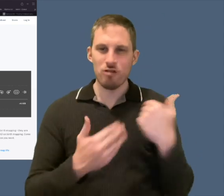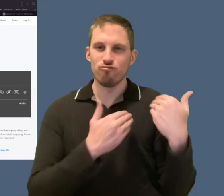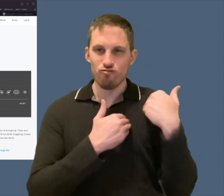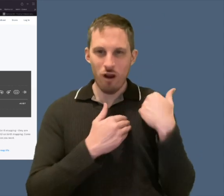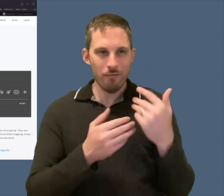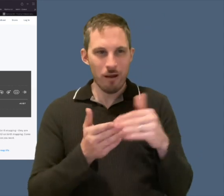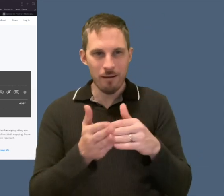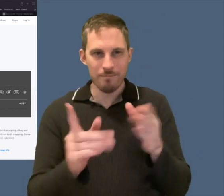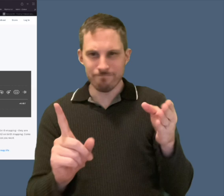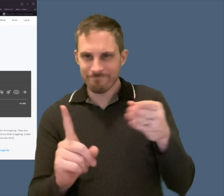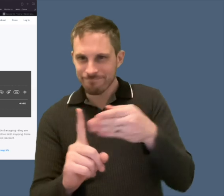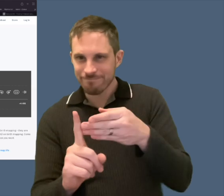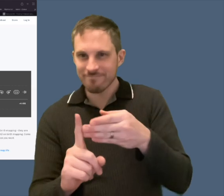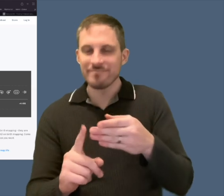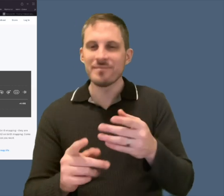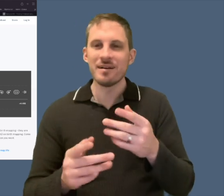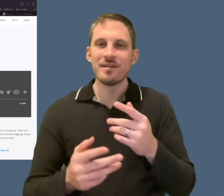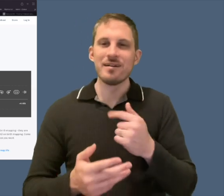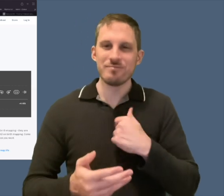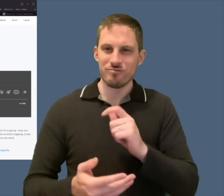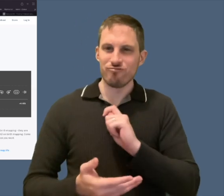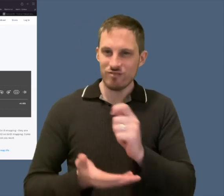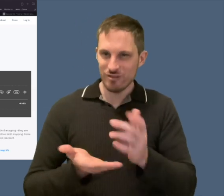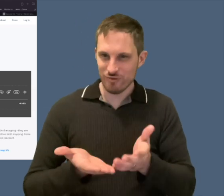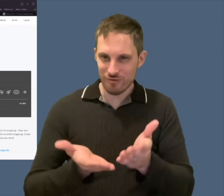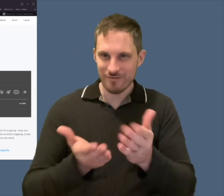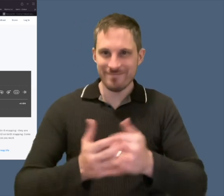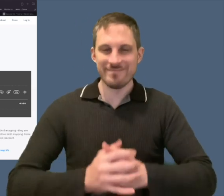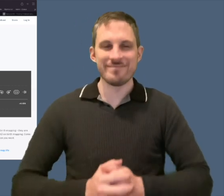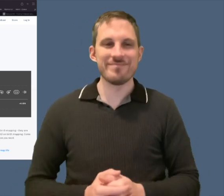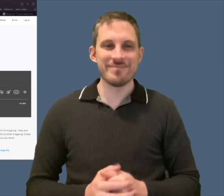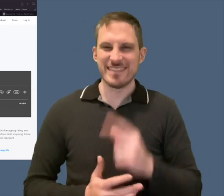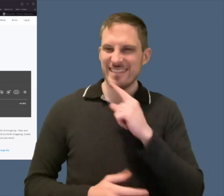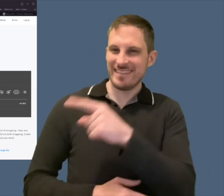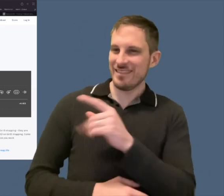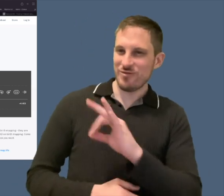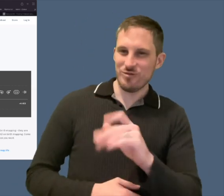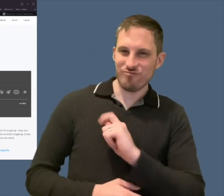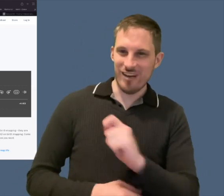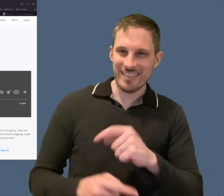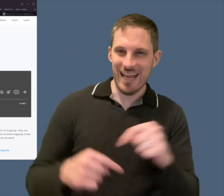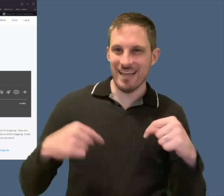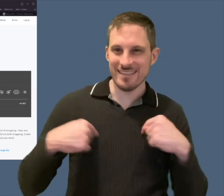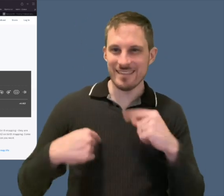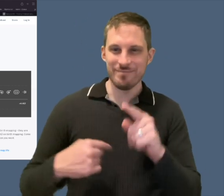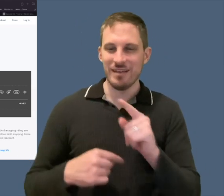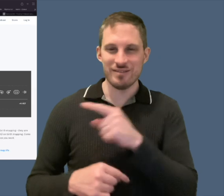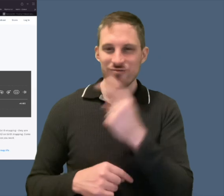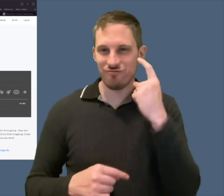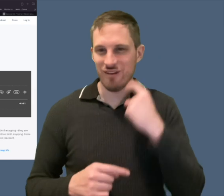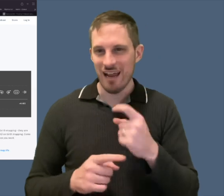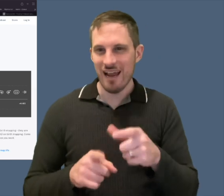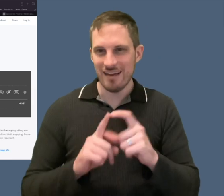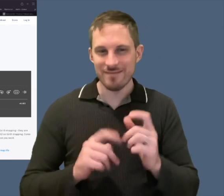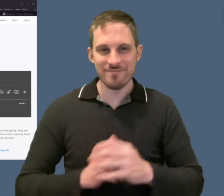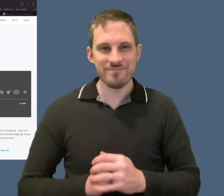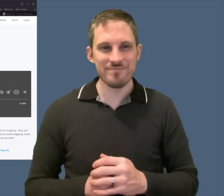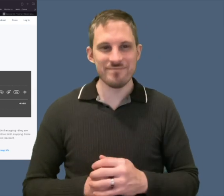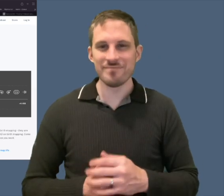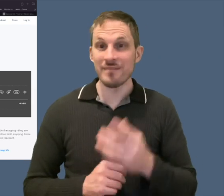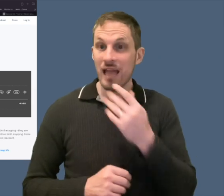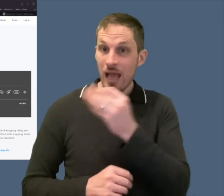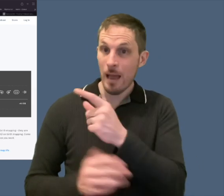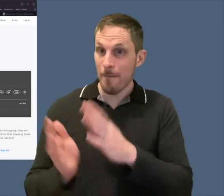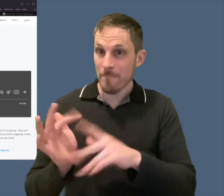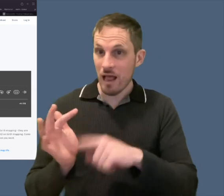but I trust you. Go. Have you got she doesn't trust us, but she's trying. She's trying so hard. Do you have a paper bag, Mel, that